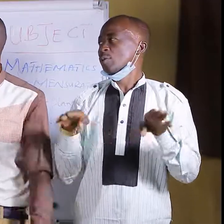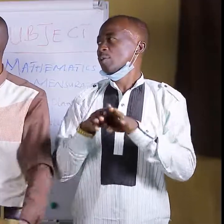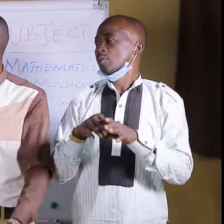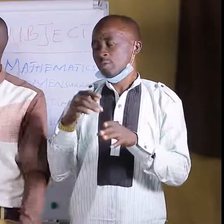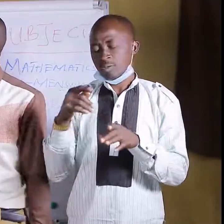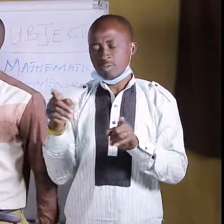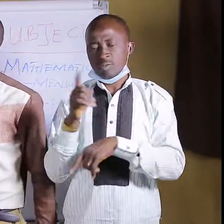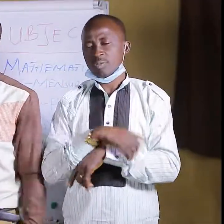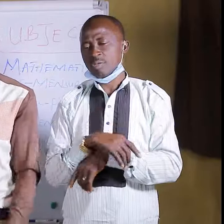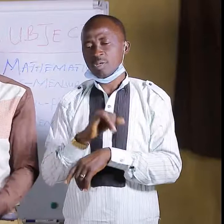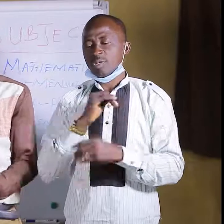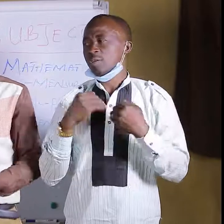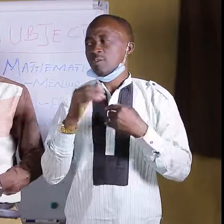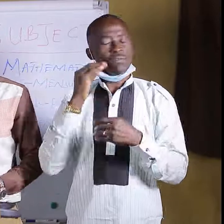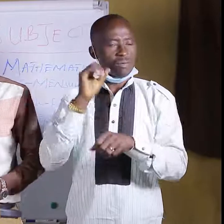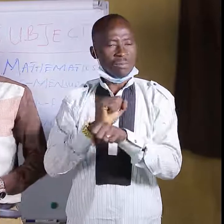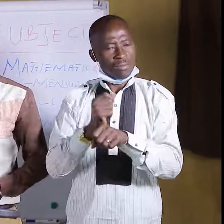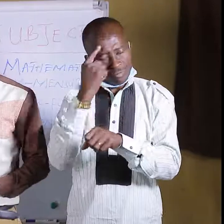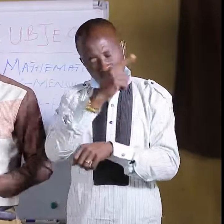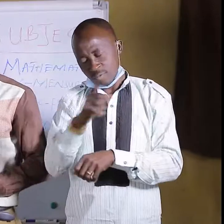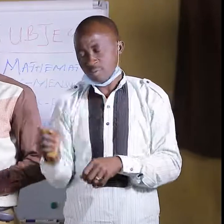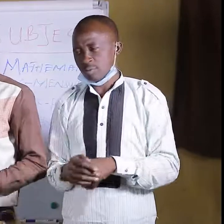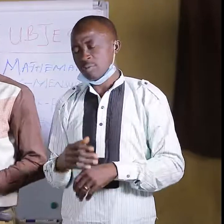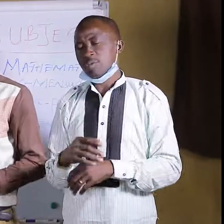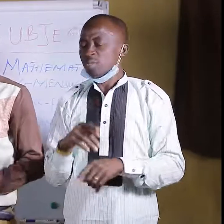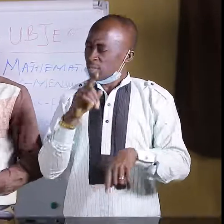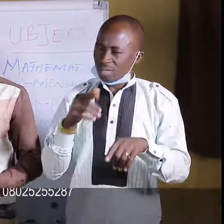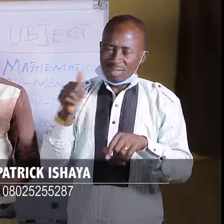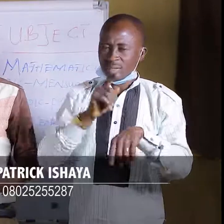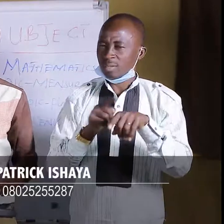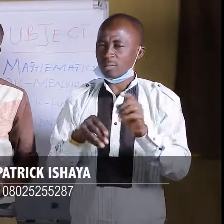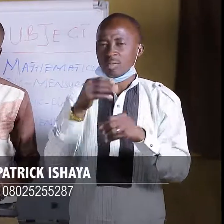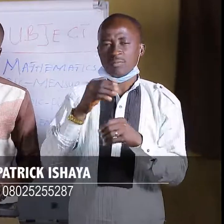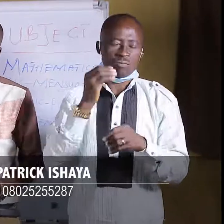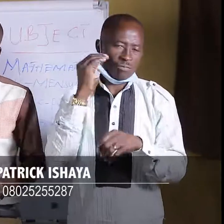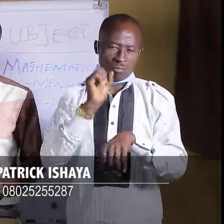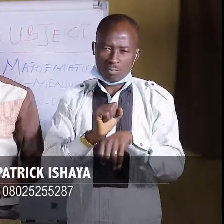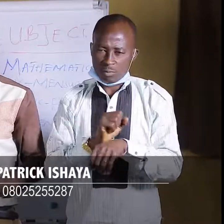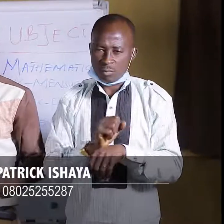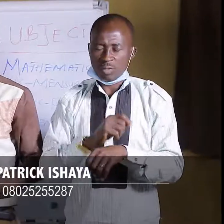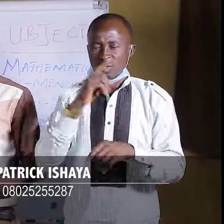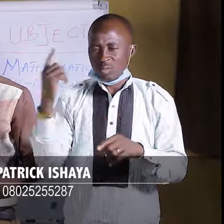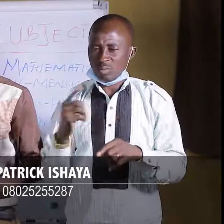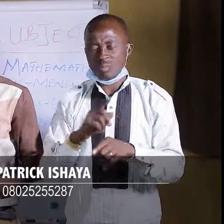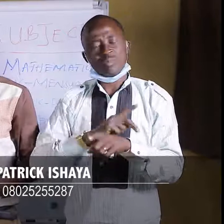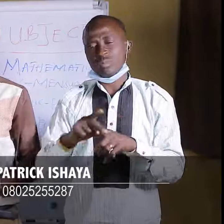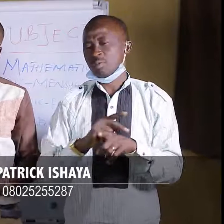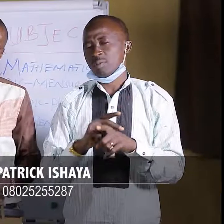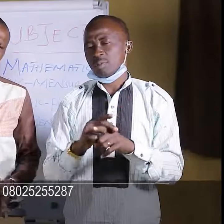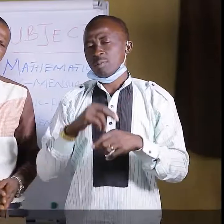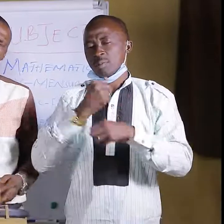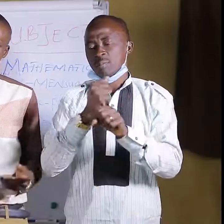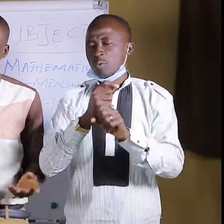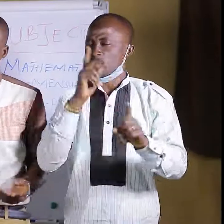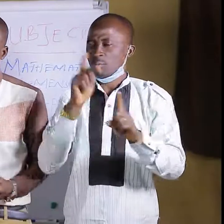day, I have an assignment for you. Please, whenever you are given an assignment, don't forget, practice makes perfect.